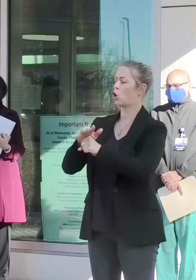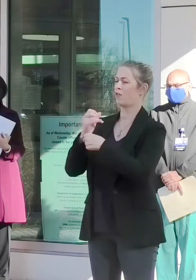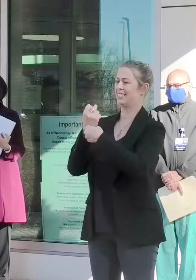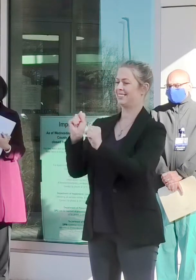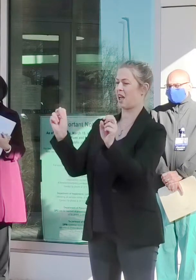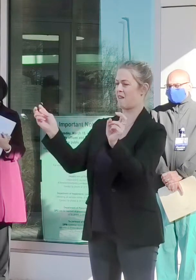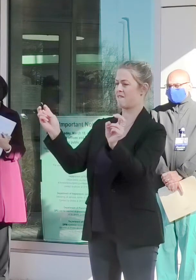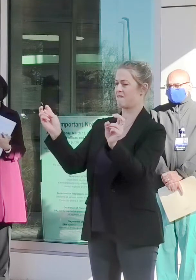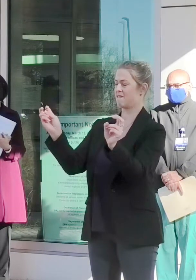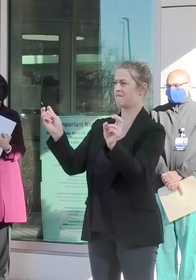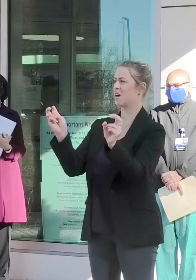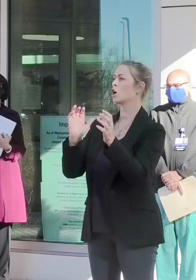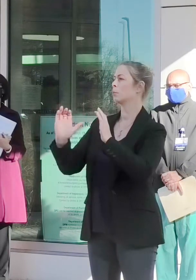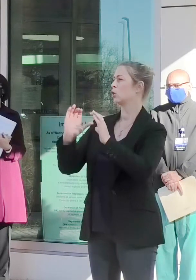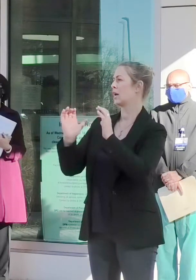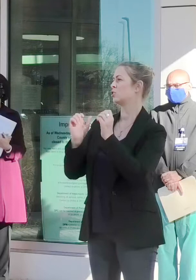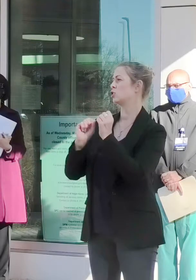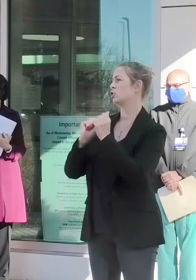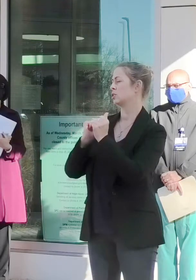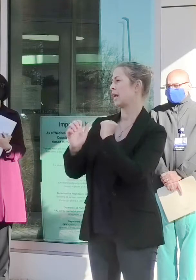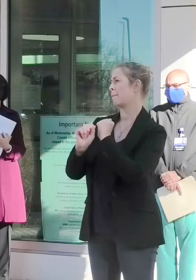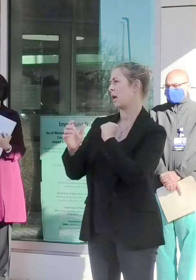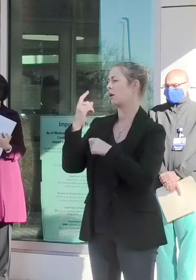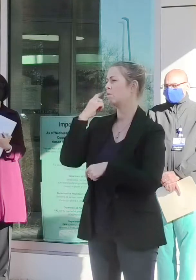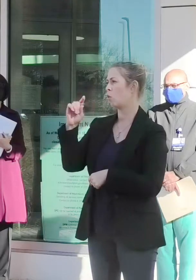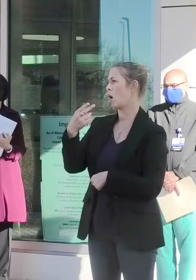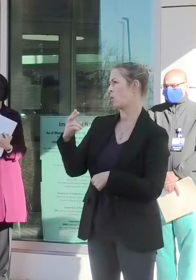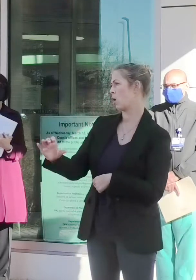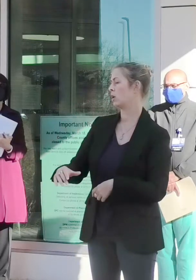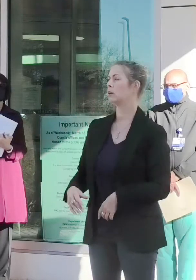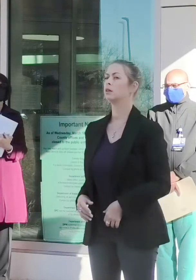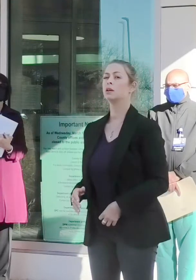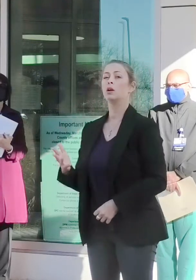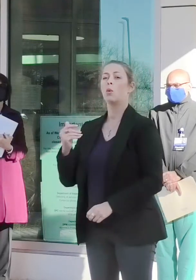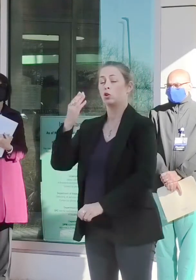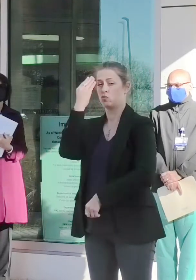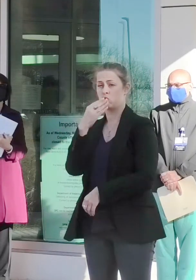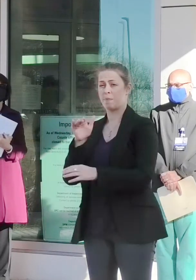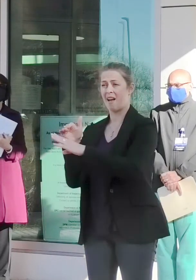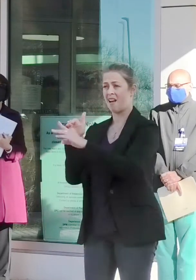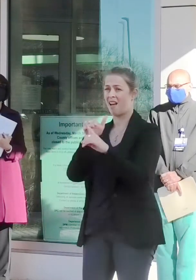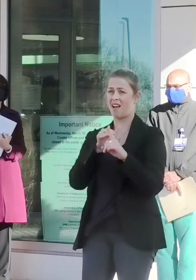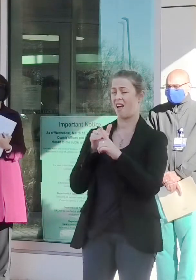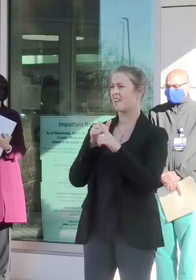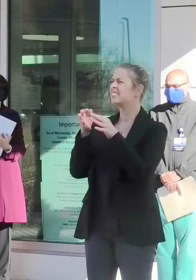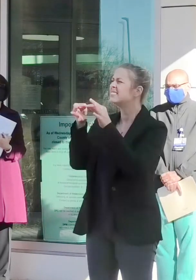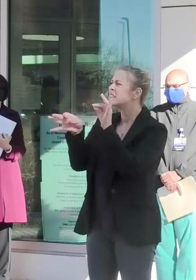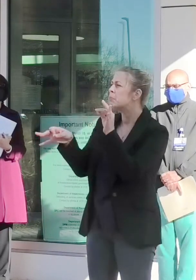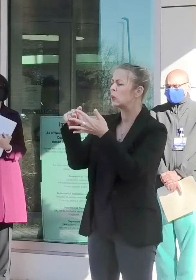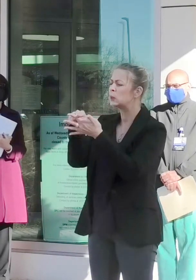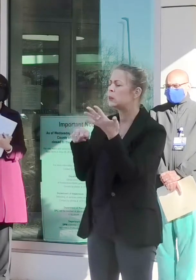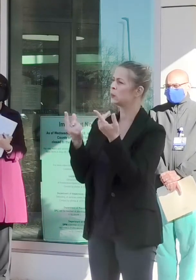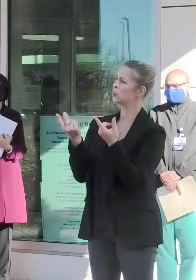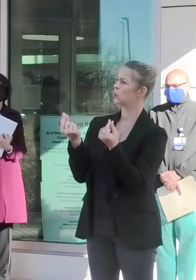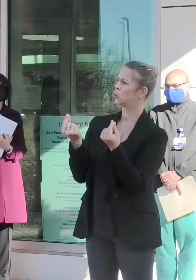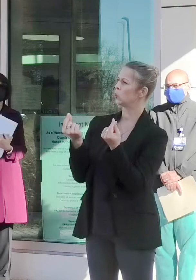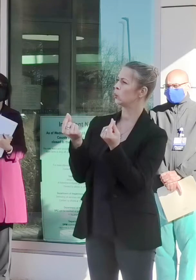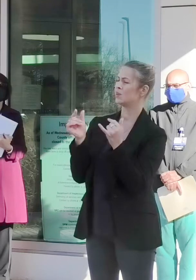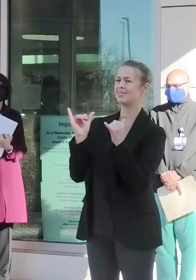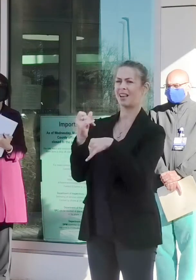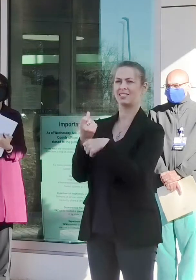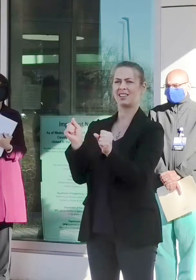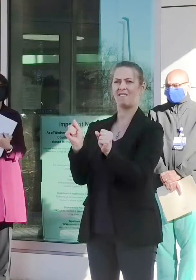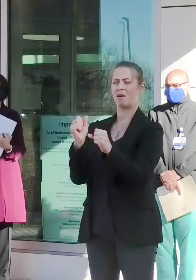for Howard County to inform and remind the public on simple steps everyone can take to